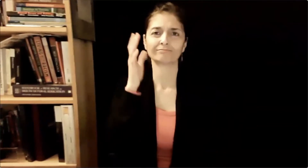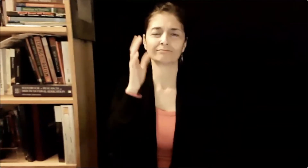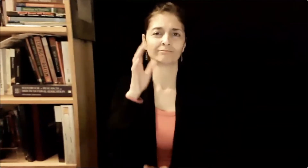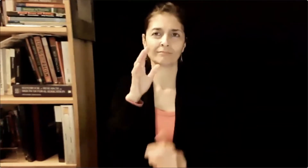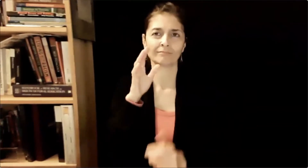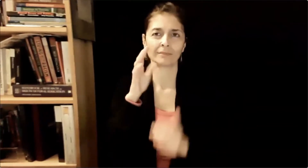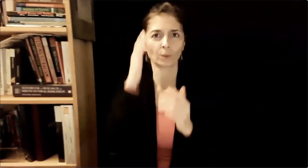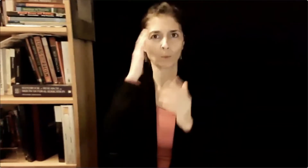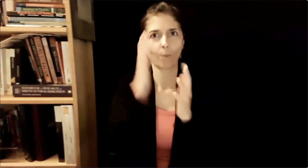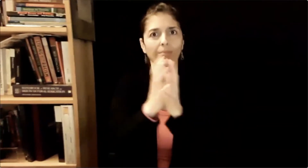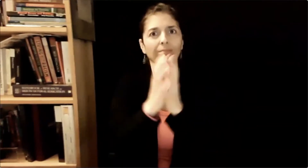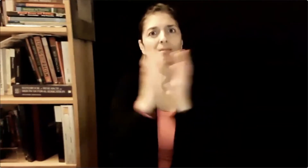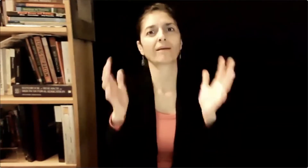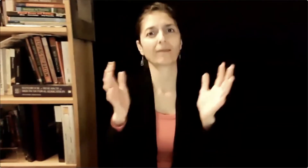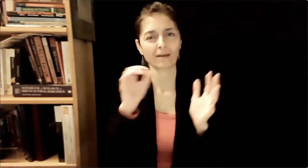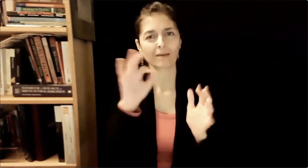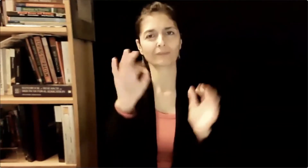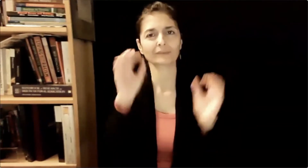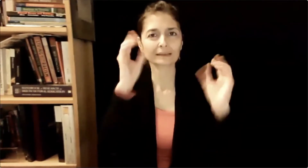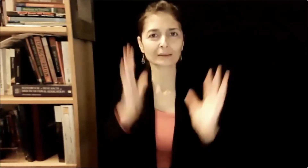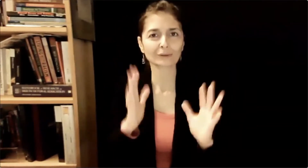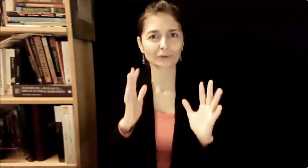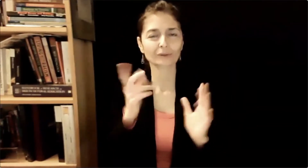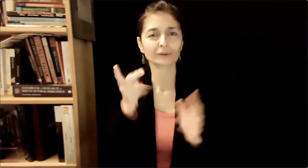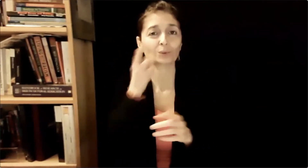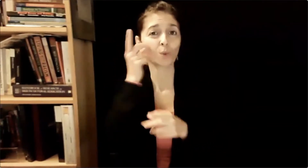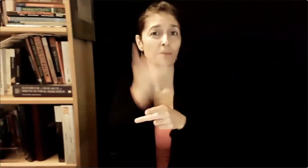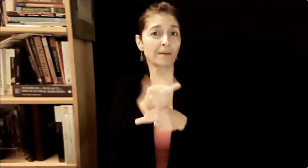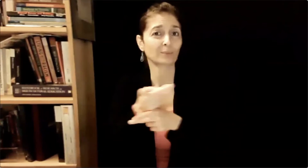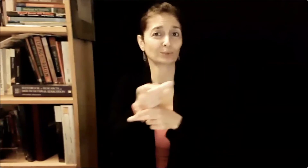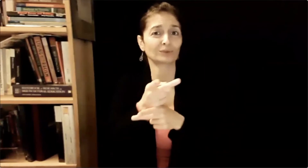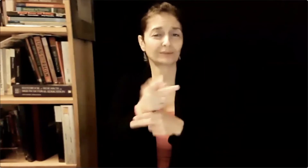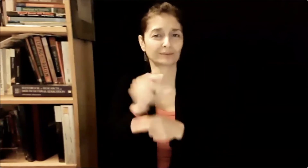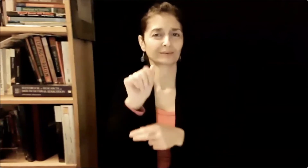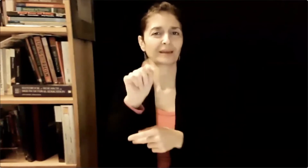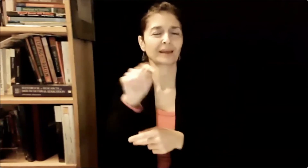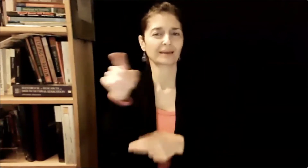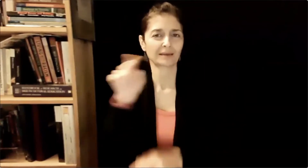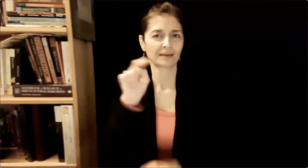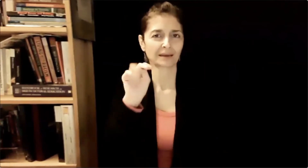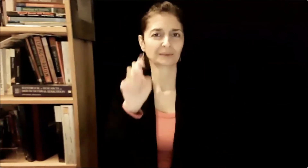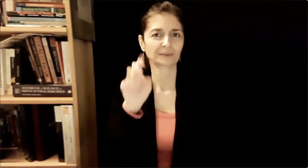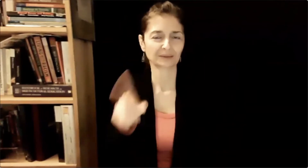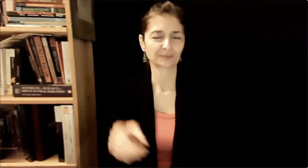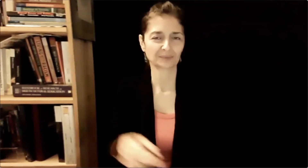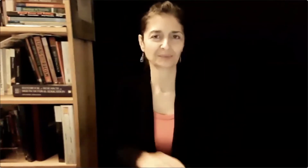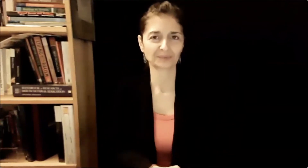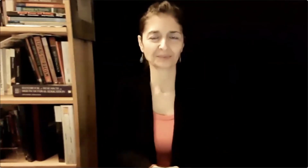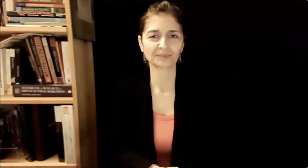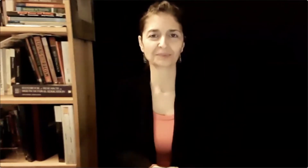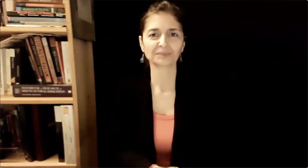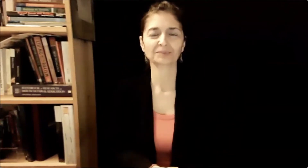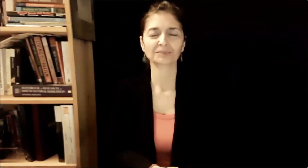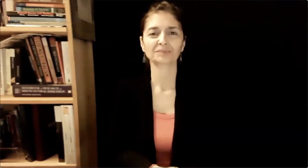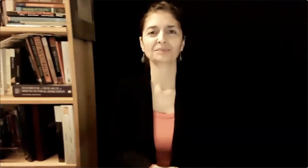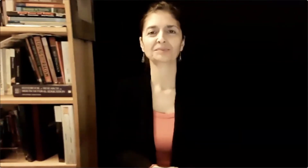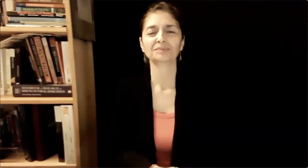My parents knew many of the teachers and dorm supervisors at New Mexico School for the Deaf.